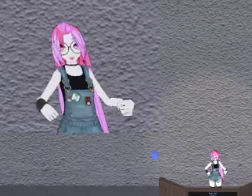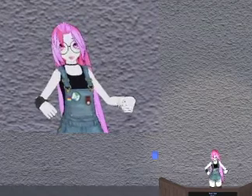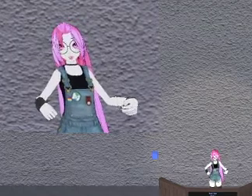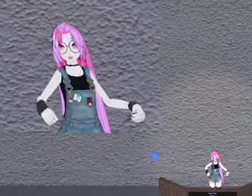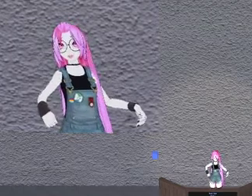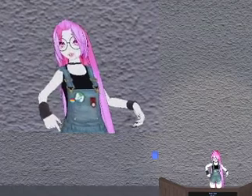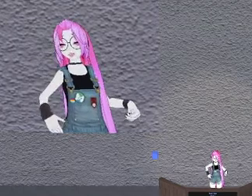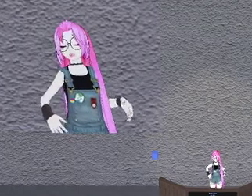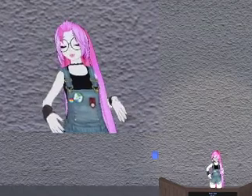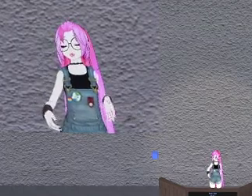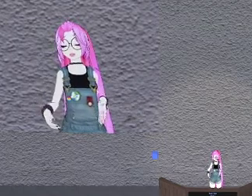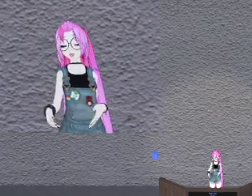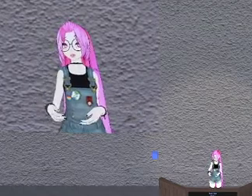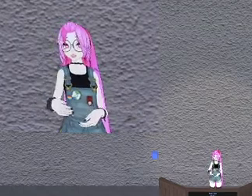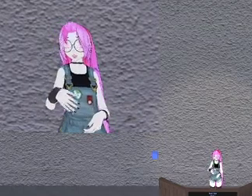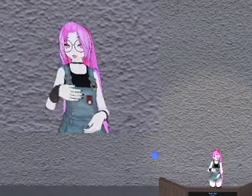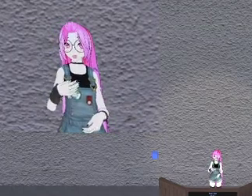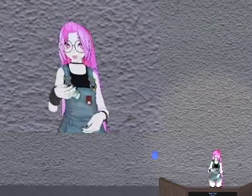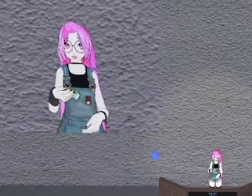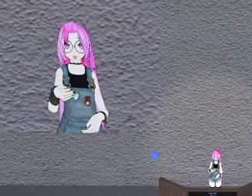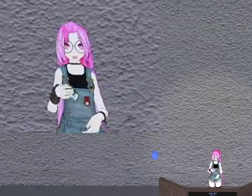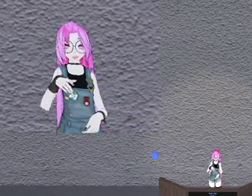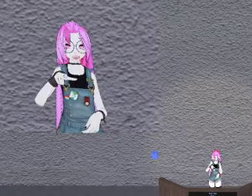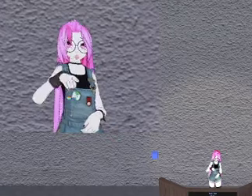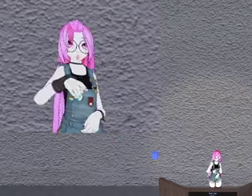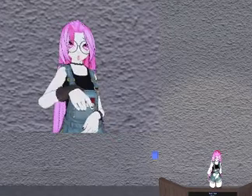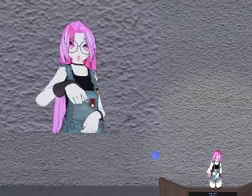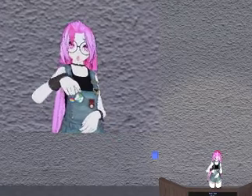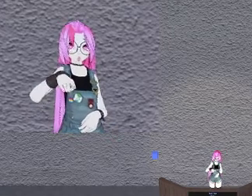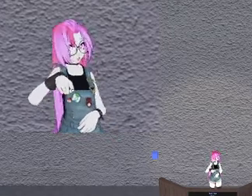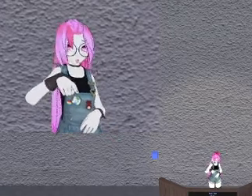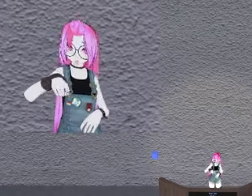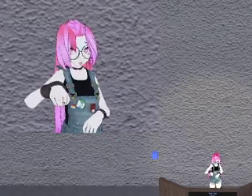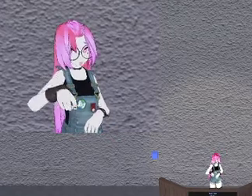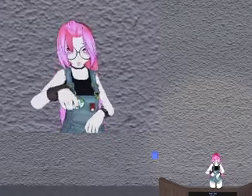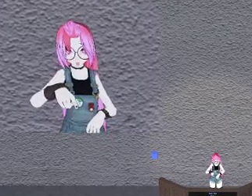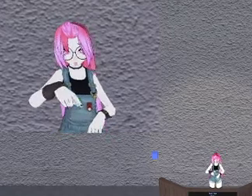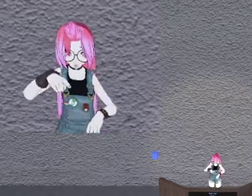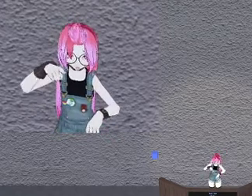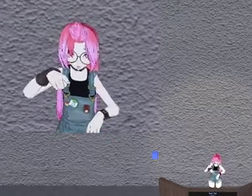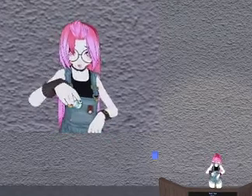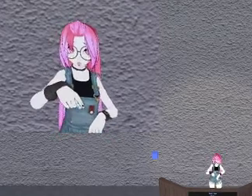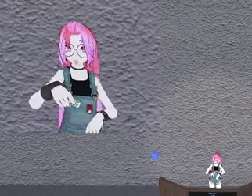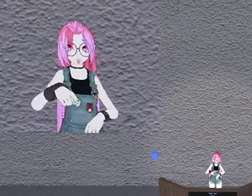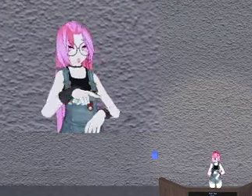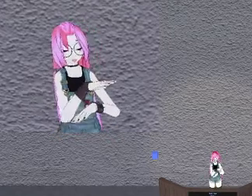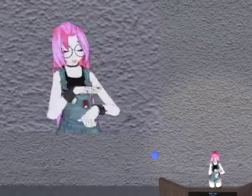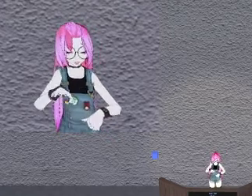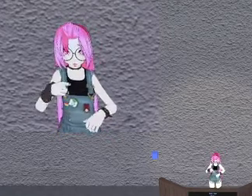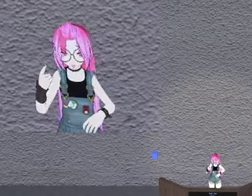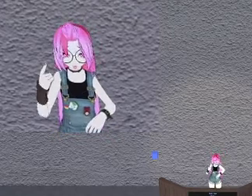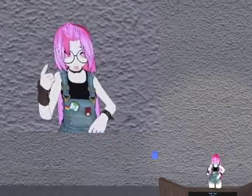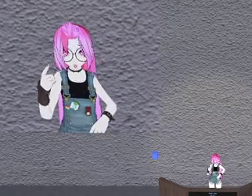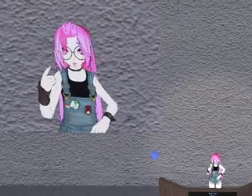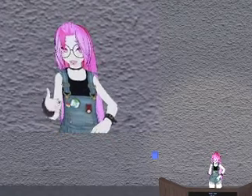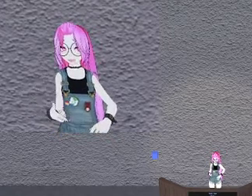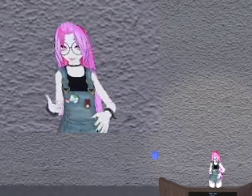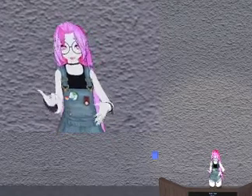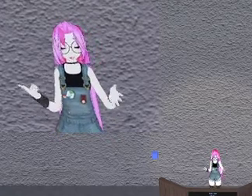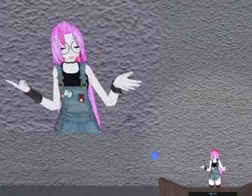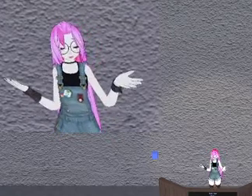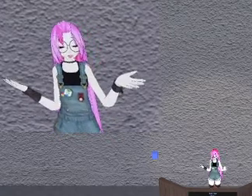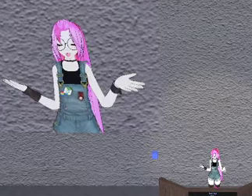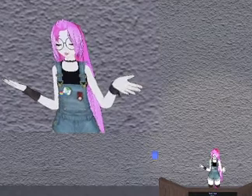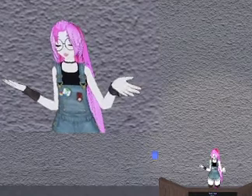am not like or if you did that, you'd be saying like you do not understand. Like you're telling someone, "Hey, you don't understand." And they're